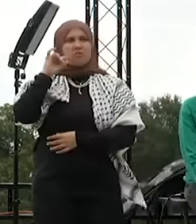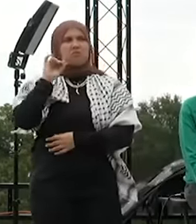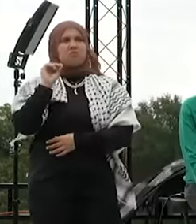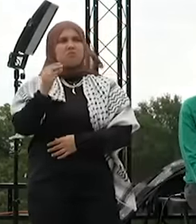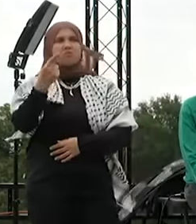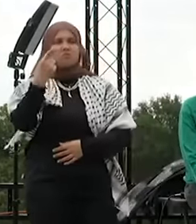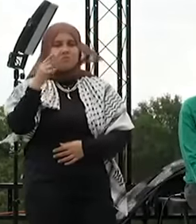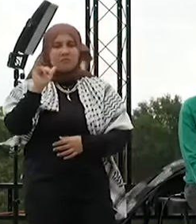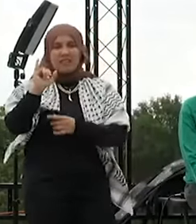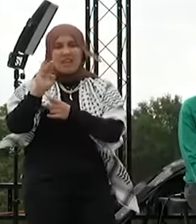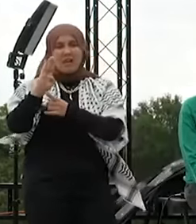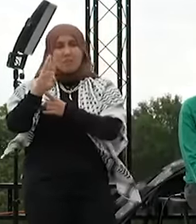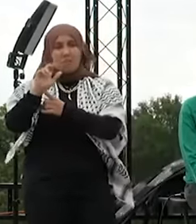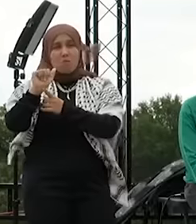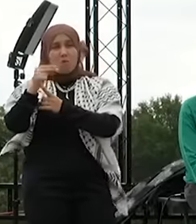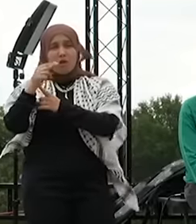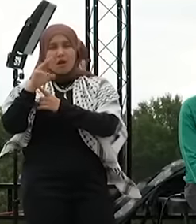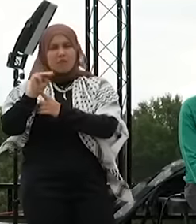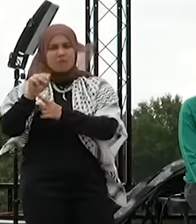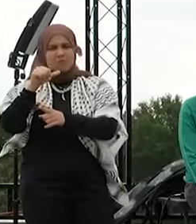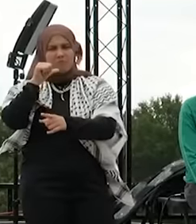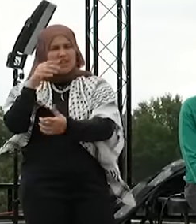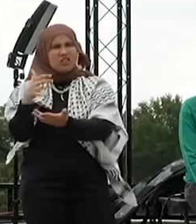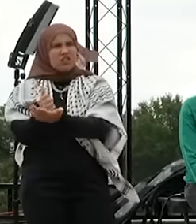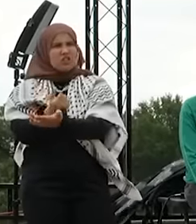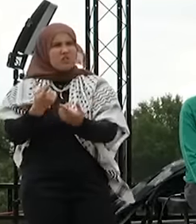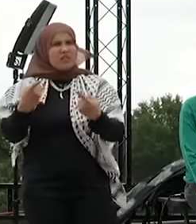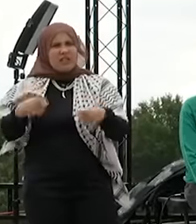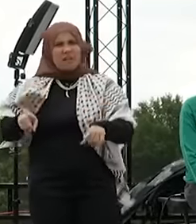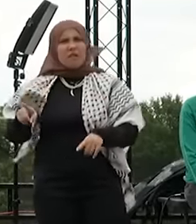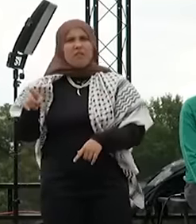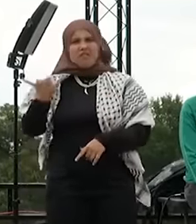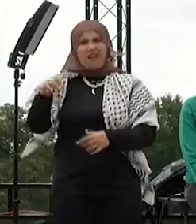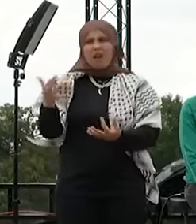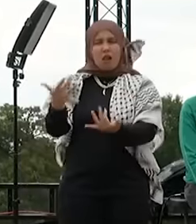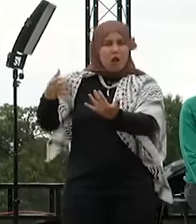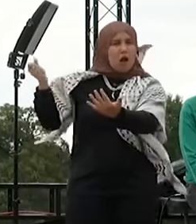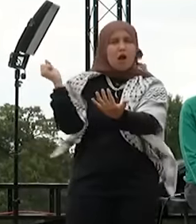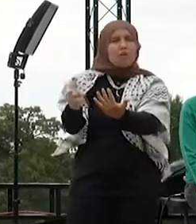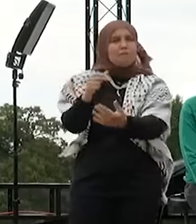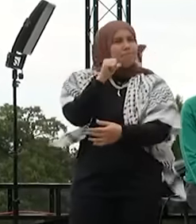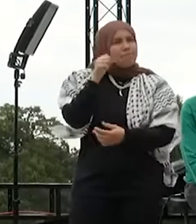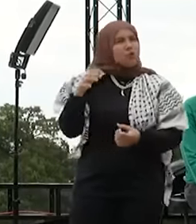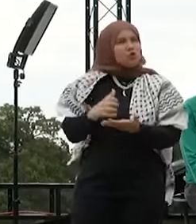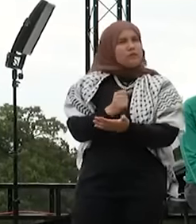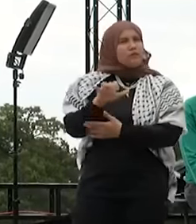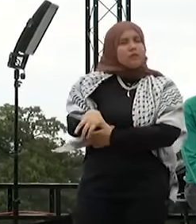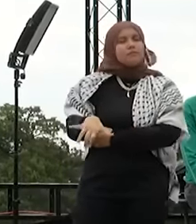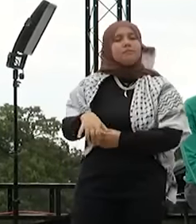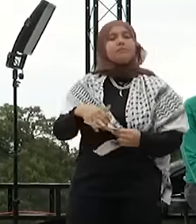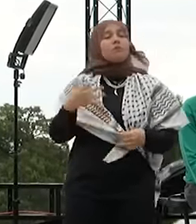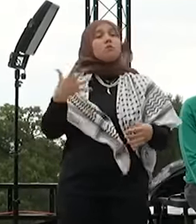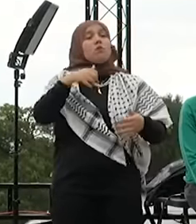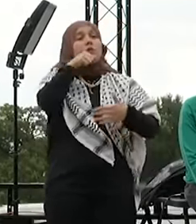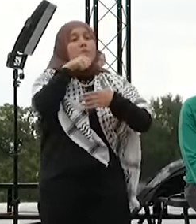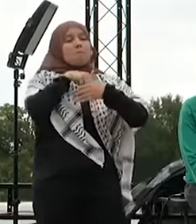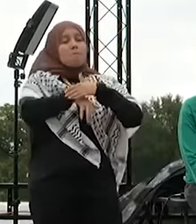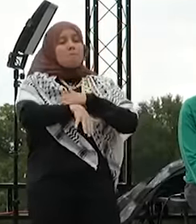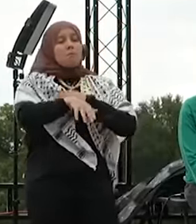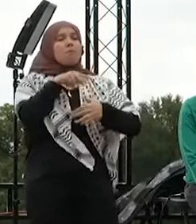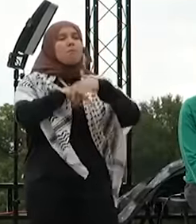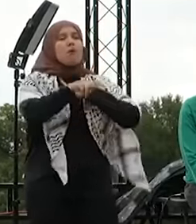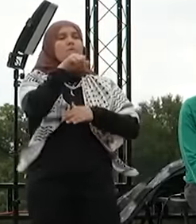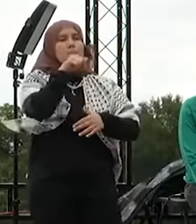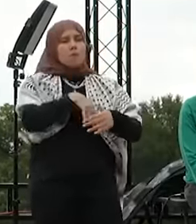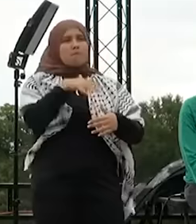that Ibrahim did not deserve what was being done to him. And what the Prophet Muhammad, peace and blessings be upon him, tells